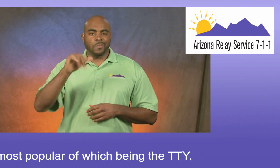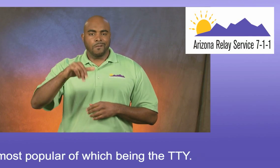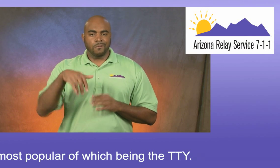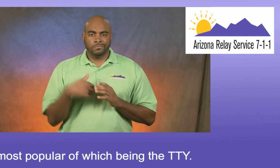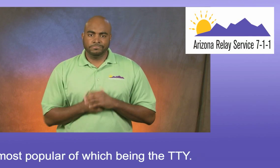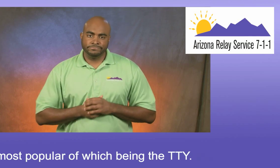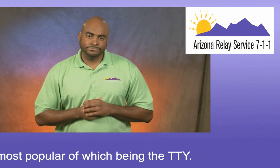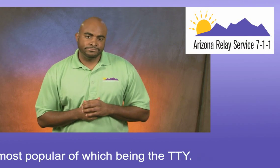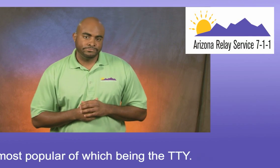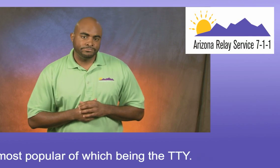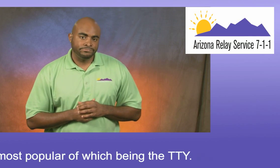the TTY.